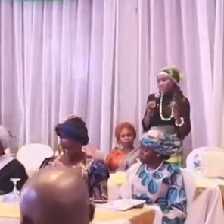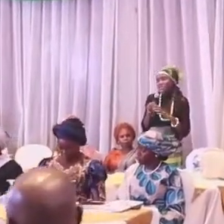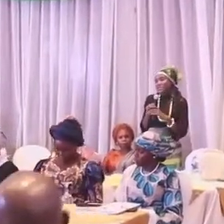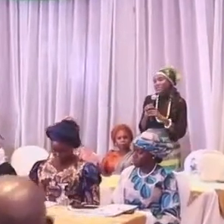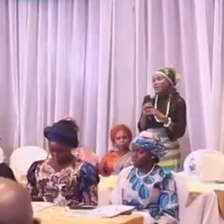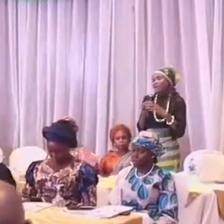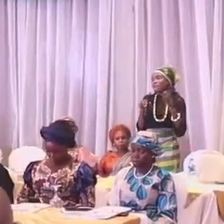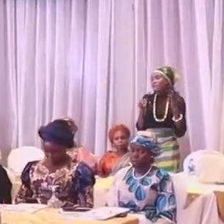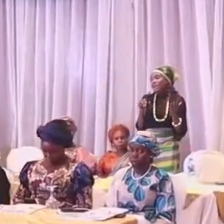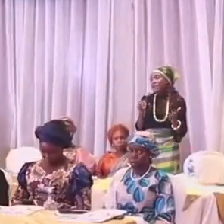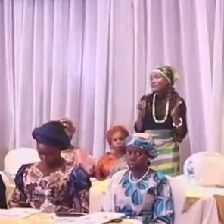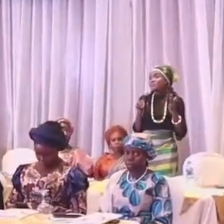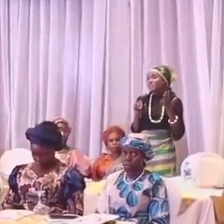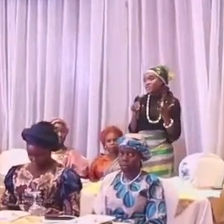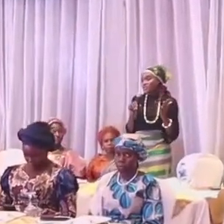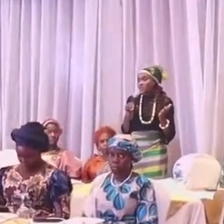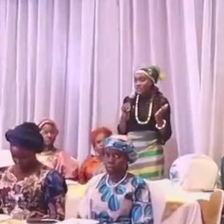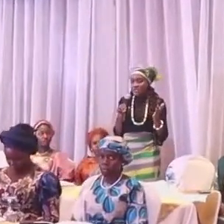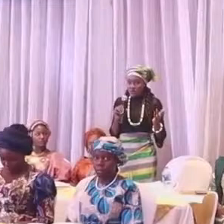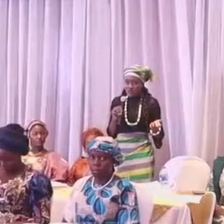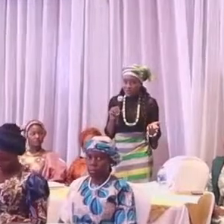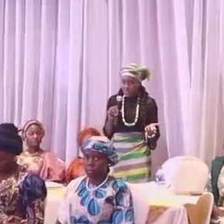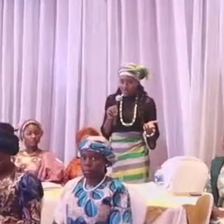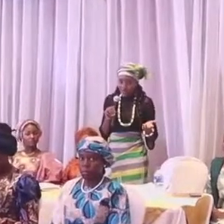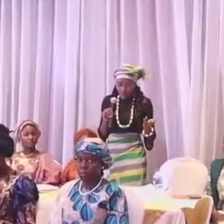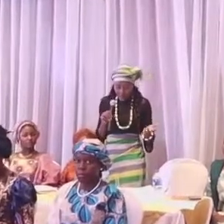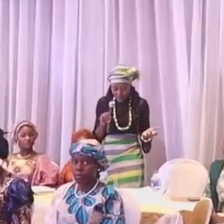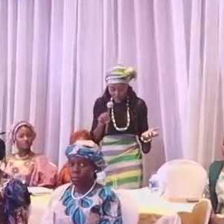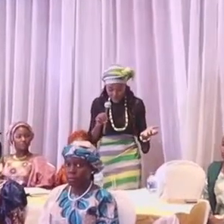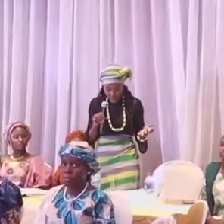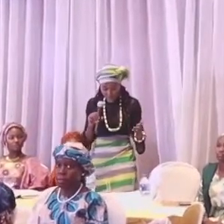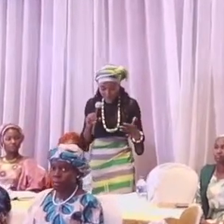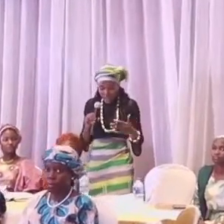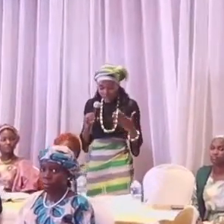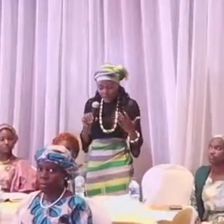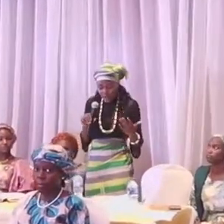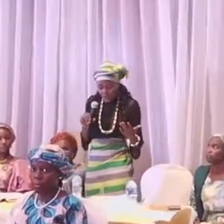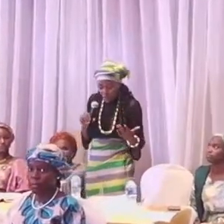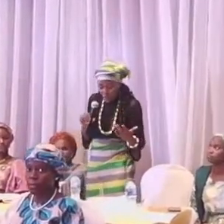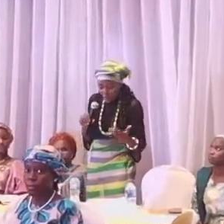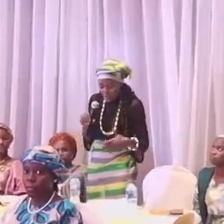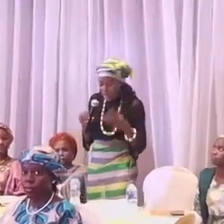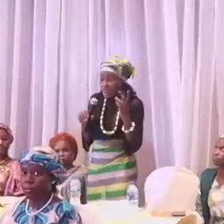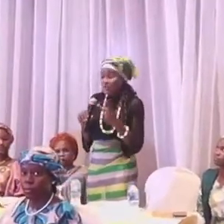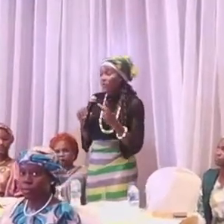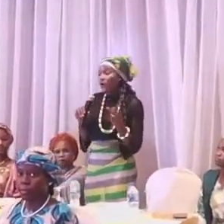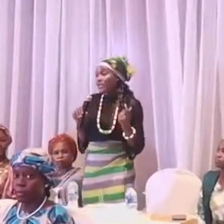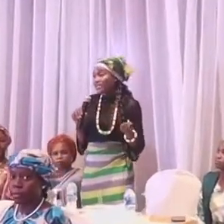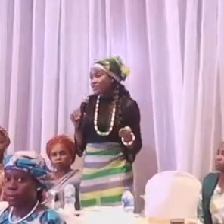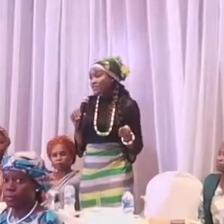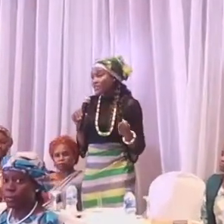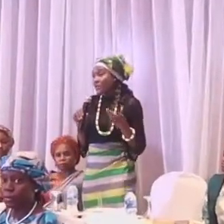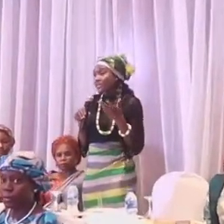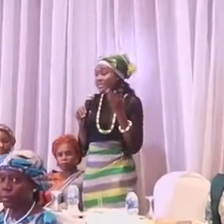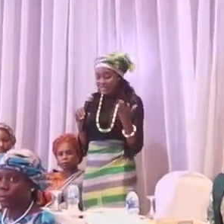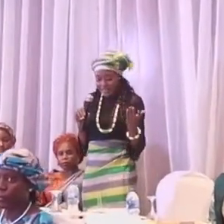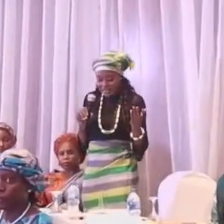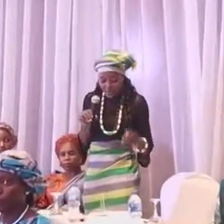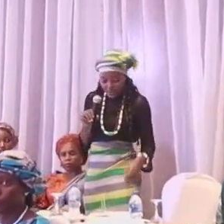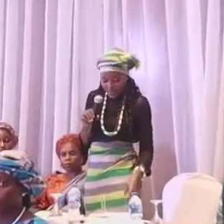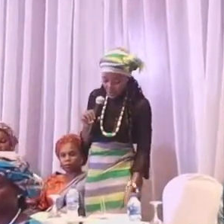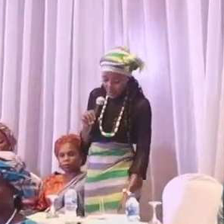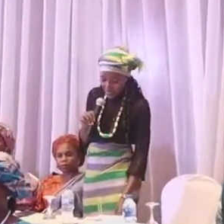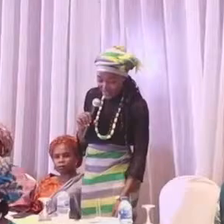is a big issue in the northwest of our country. It also, the two organizations that were declared